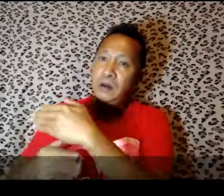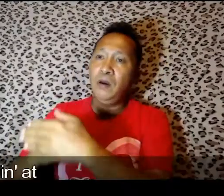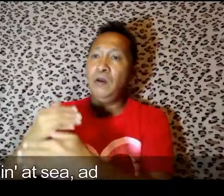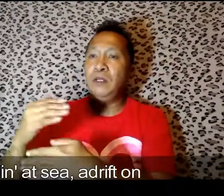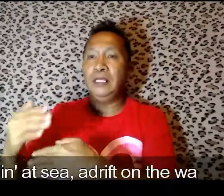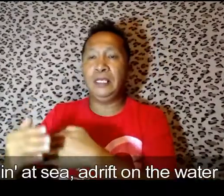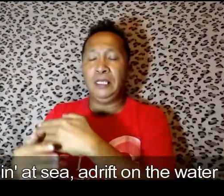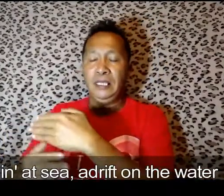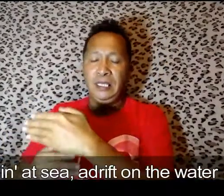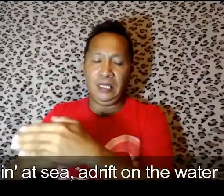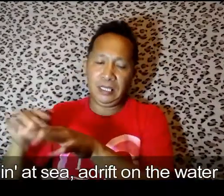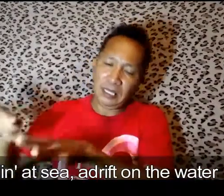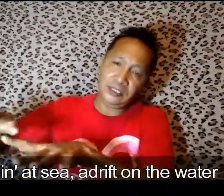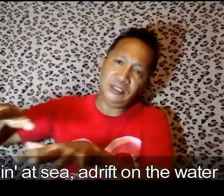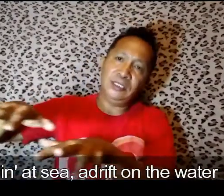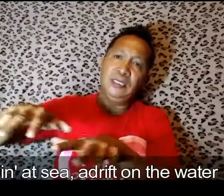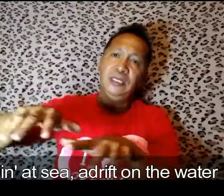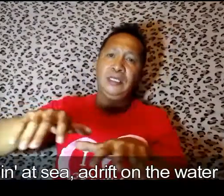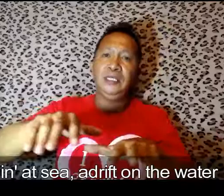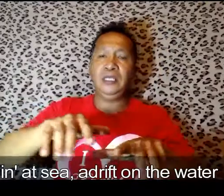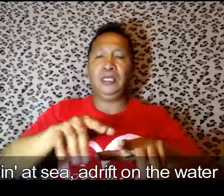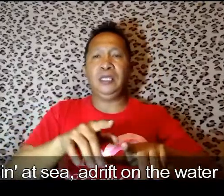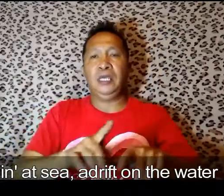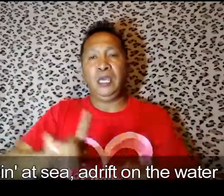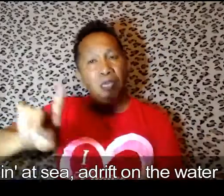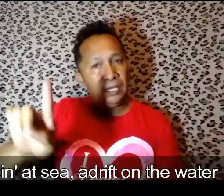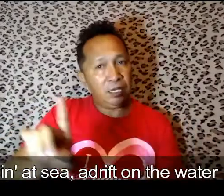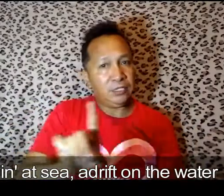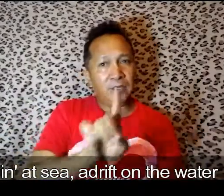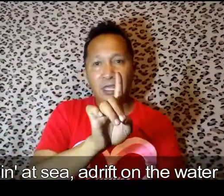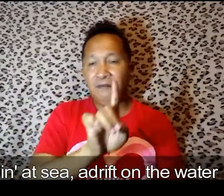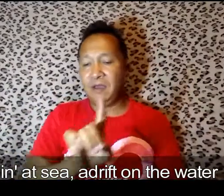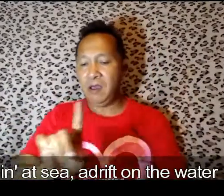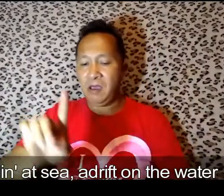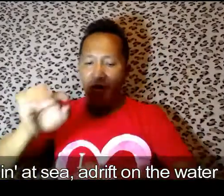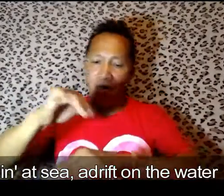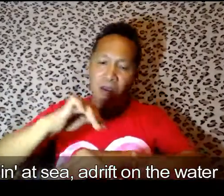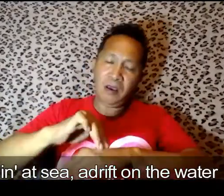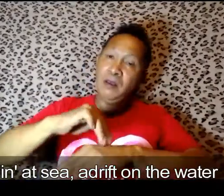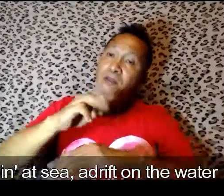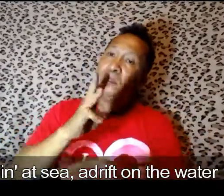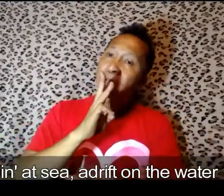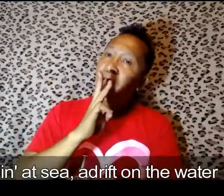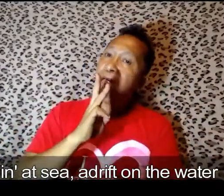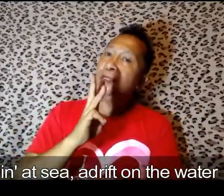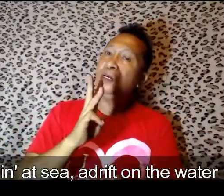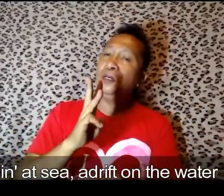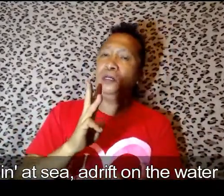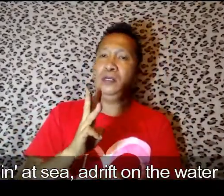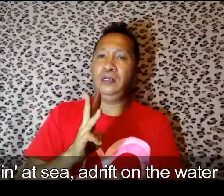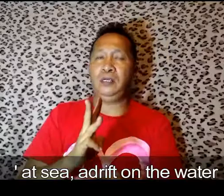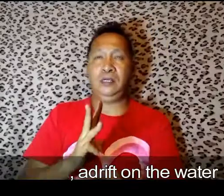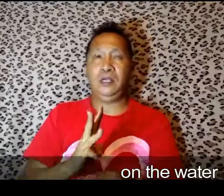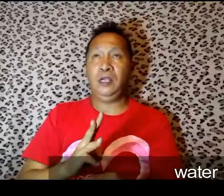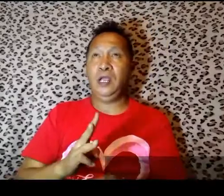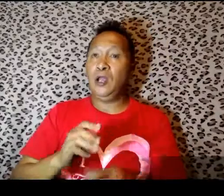Rolling at sea Drift on the water